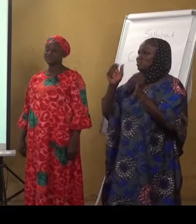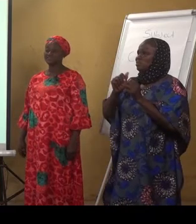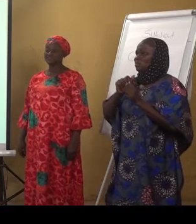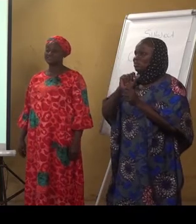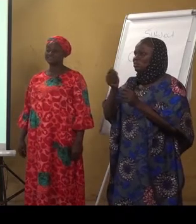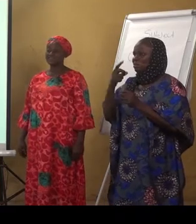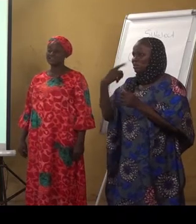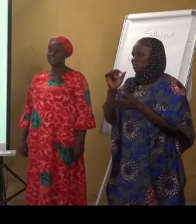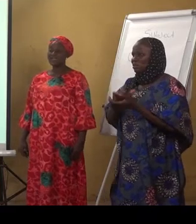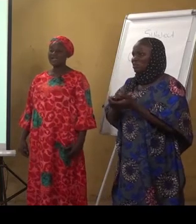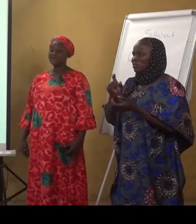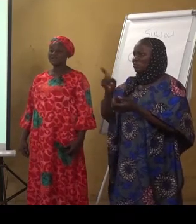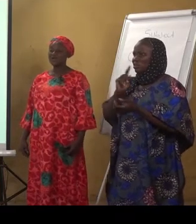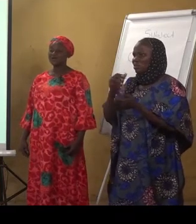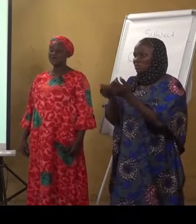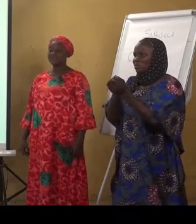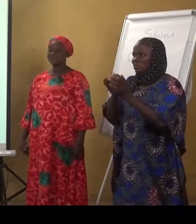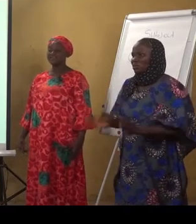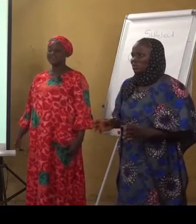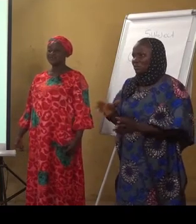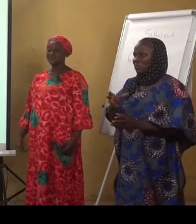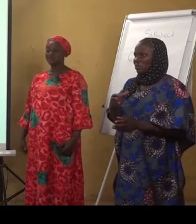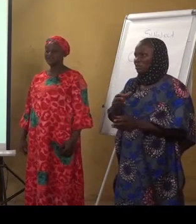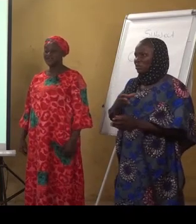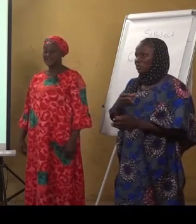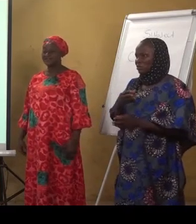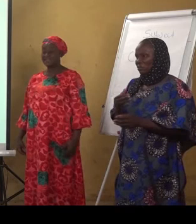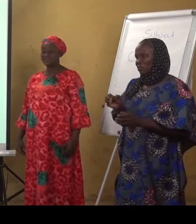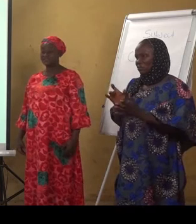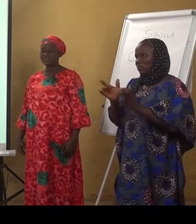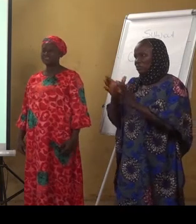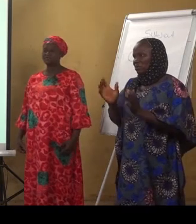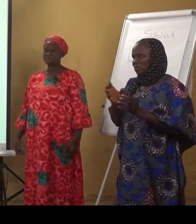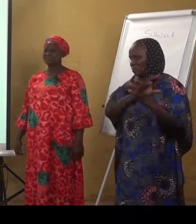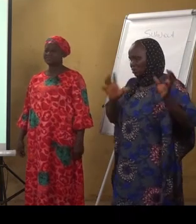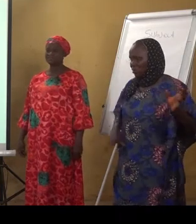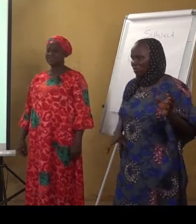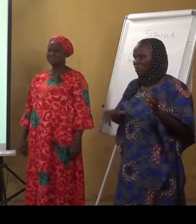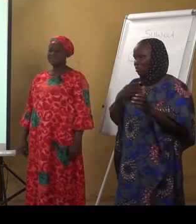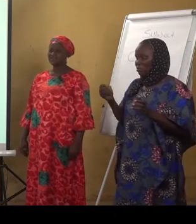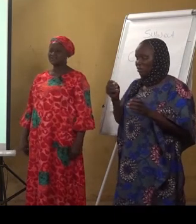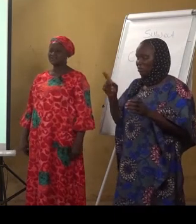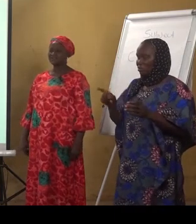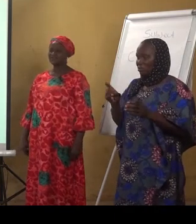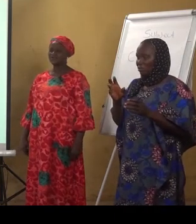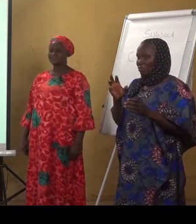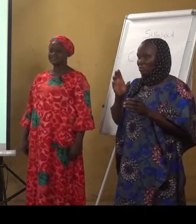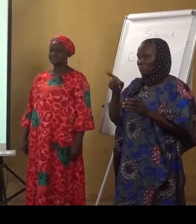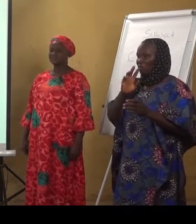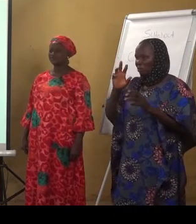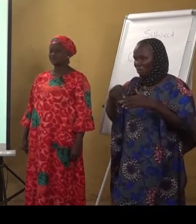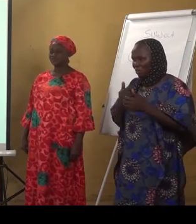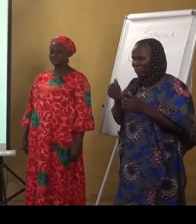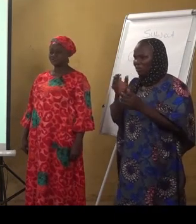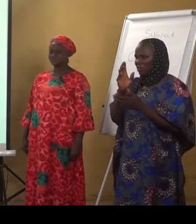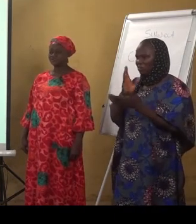of the Lord Jesus Christ and you are holding somebody at heart. You are keeping malice. That is not a good